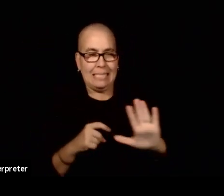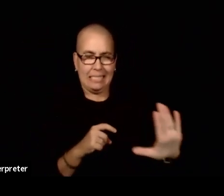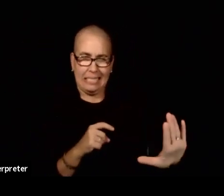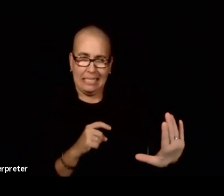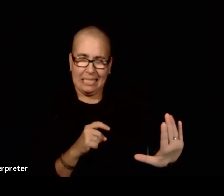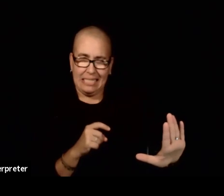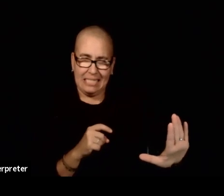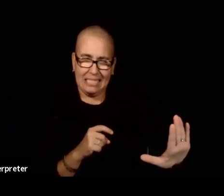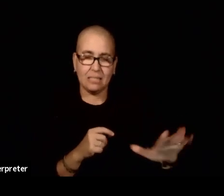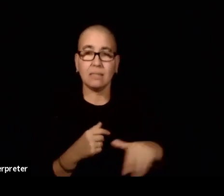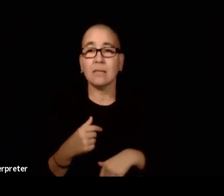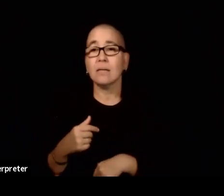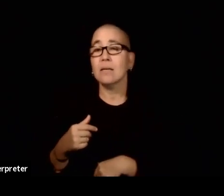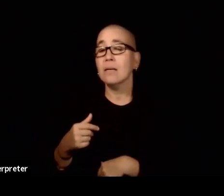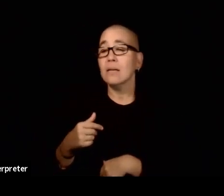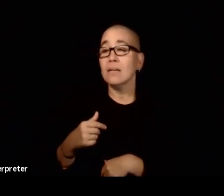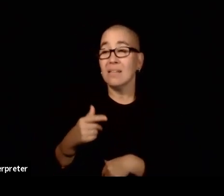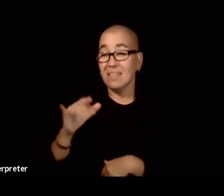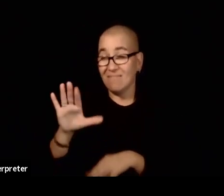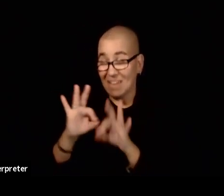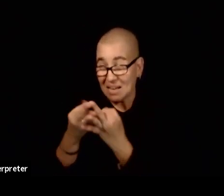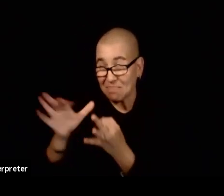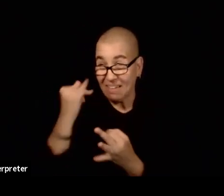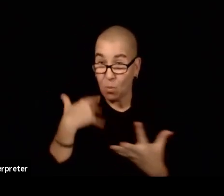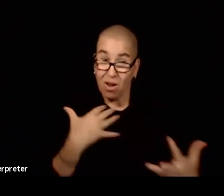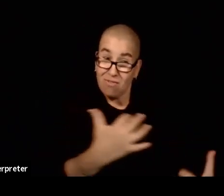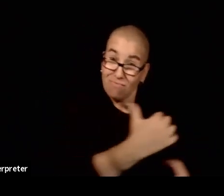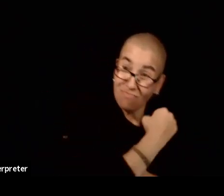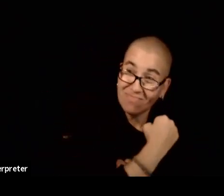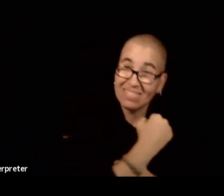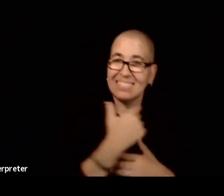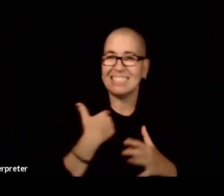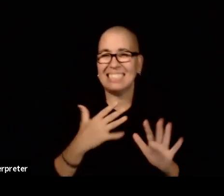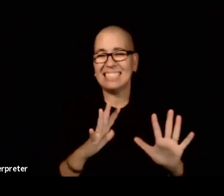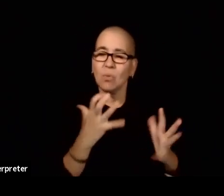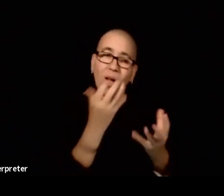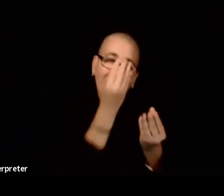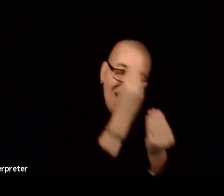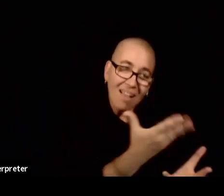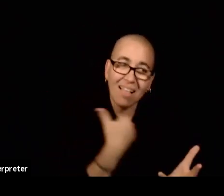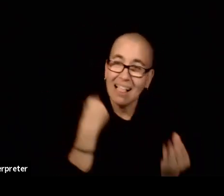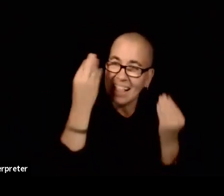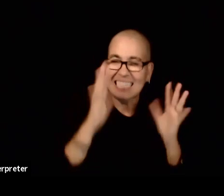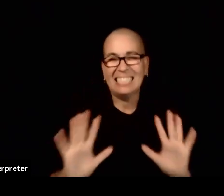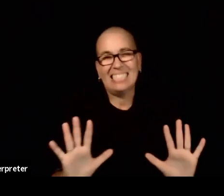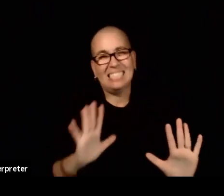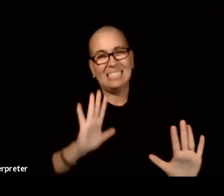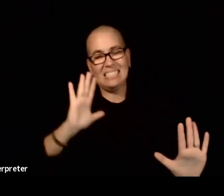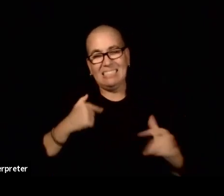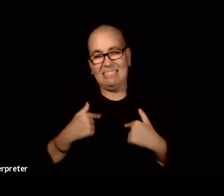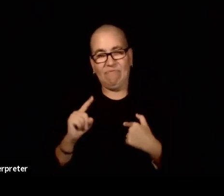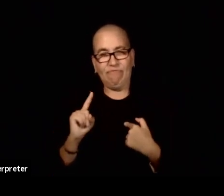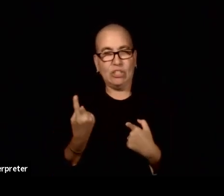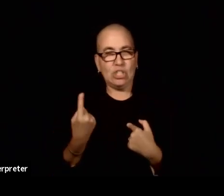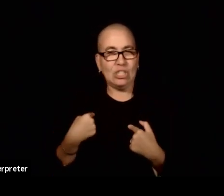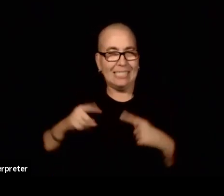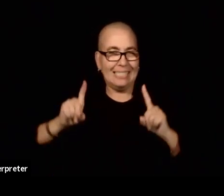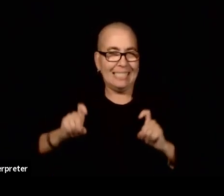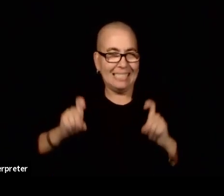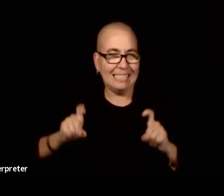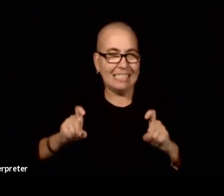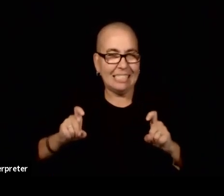to hug her and, you know, tell her I was thinking of her and caring about her, that, you know, that having that negative test would be really important, you know, so that